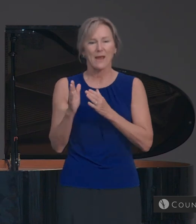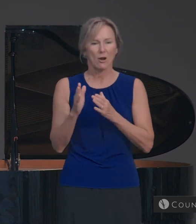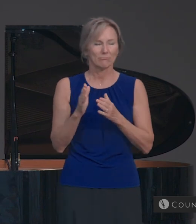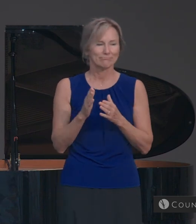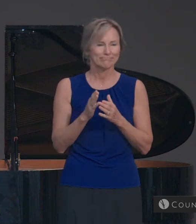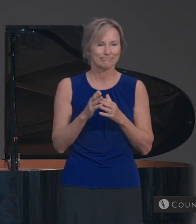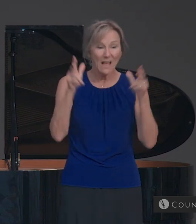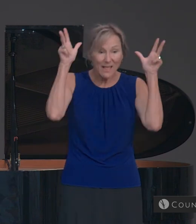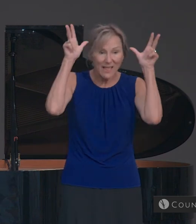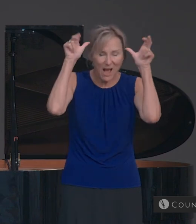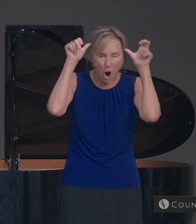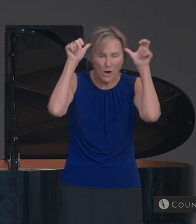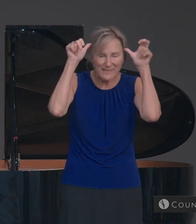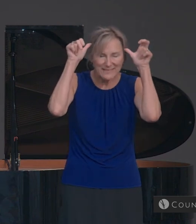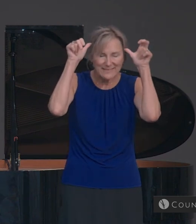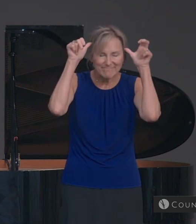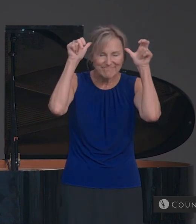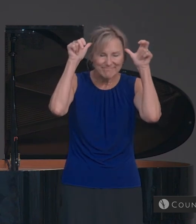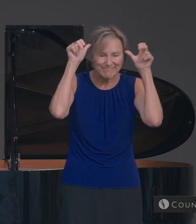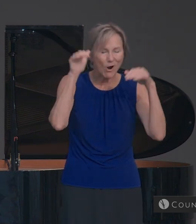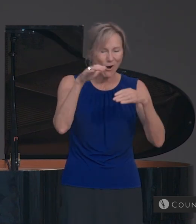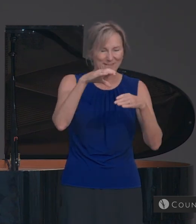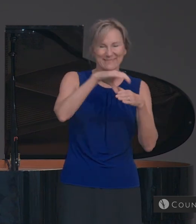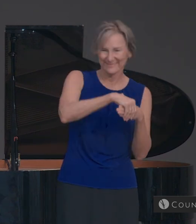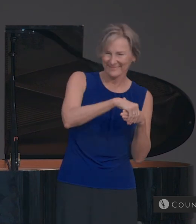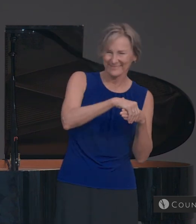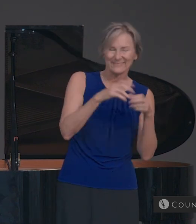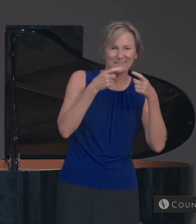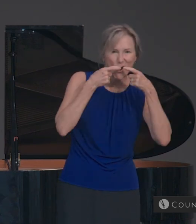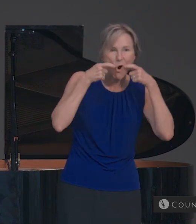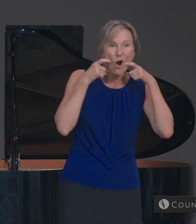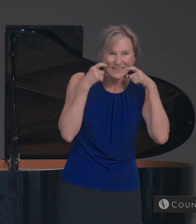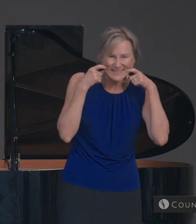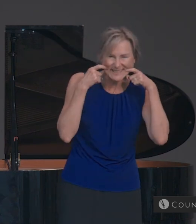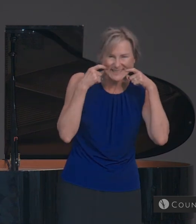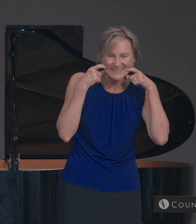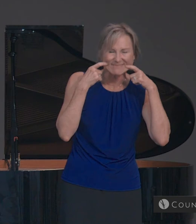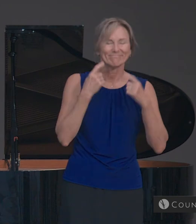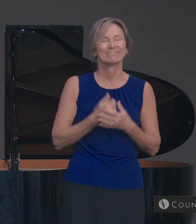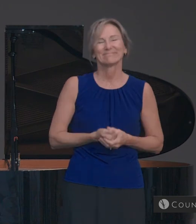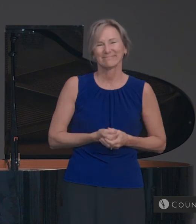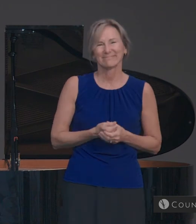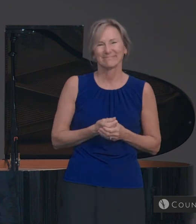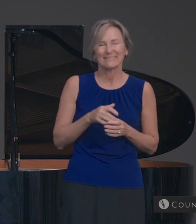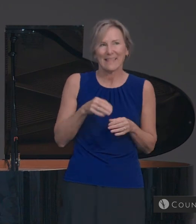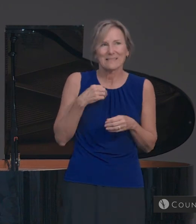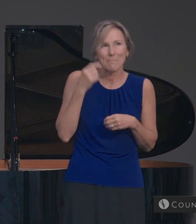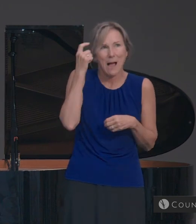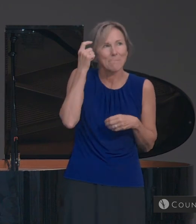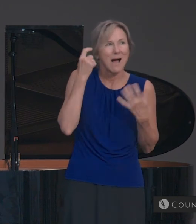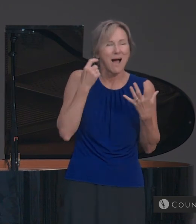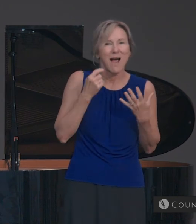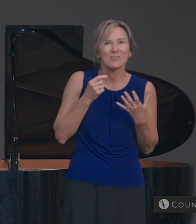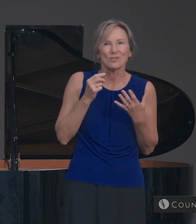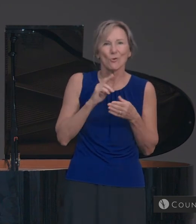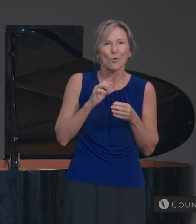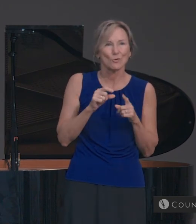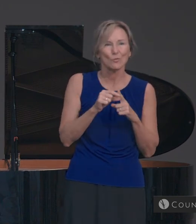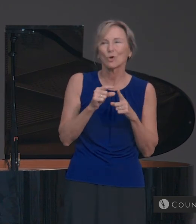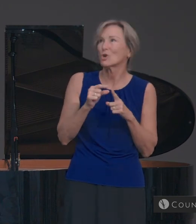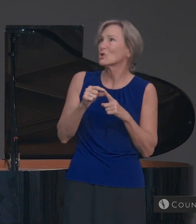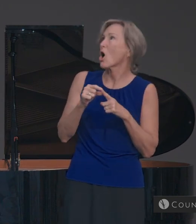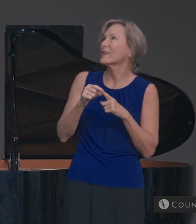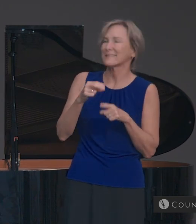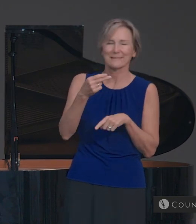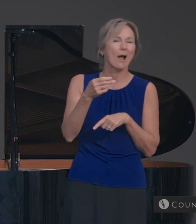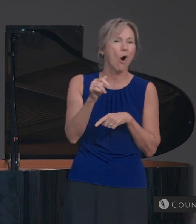the word. It's right here in my notes. Harness the steeds. Harness the steeds. That's part of my head right now. You have to get used to that. That's just the way I live.